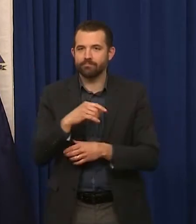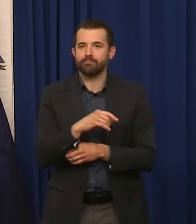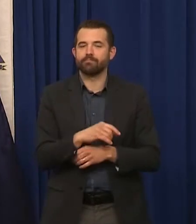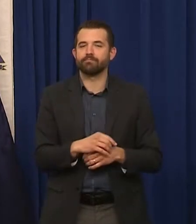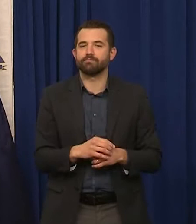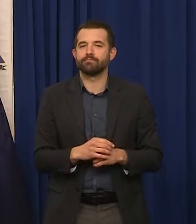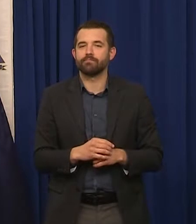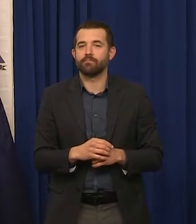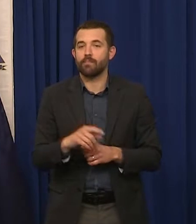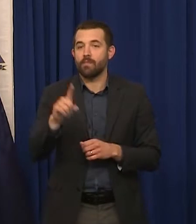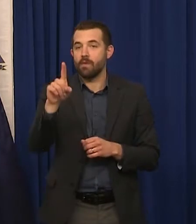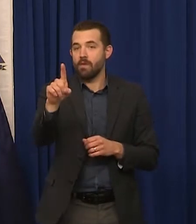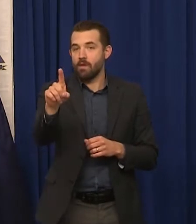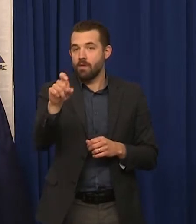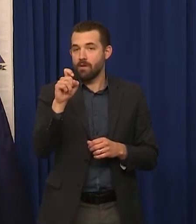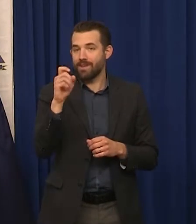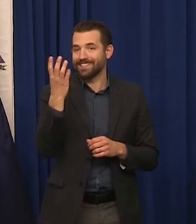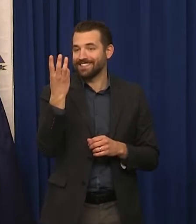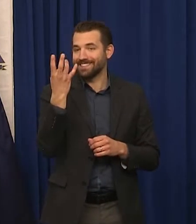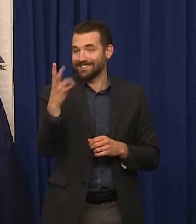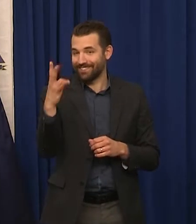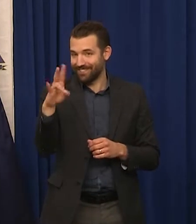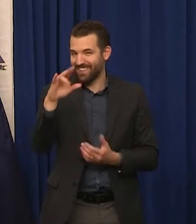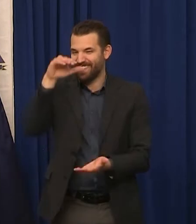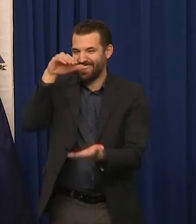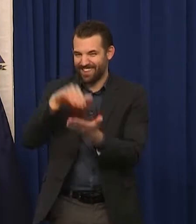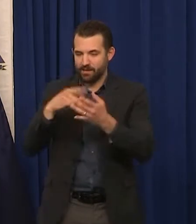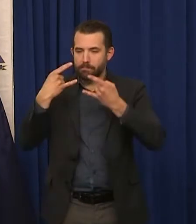about 117,000 masks,